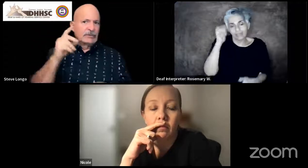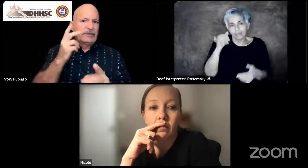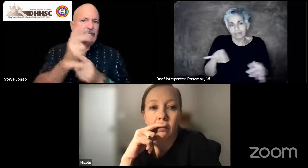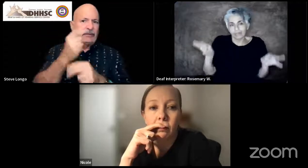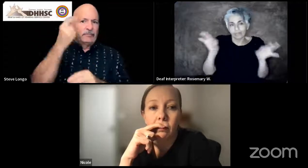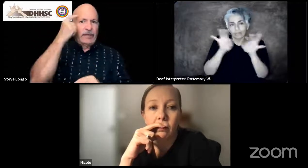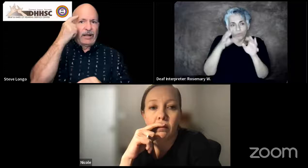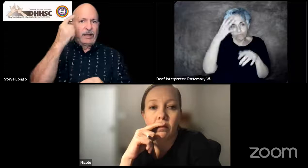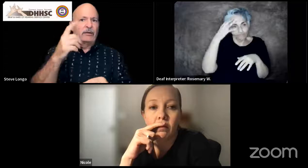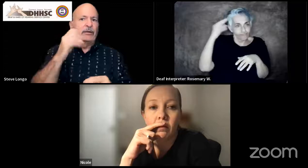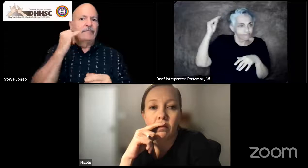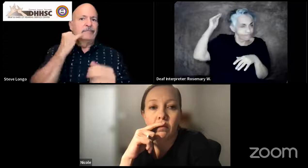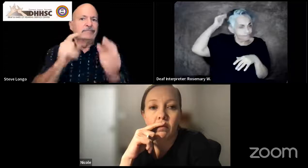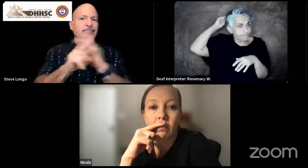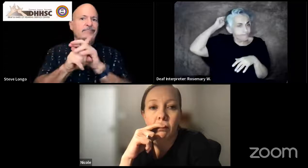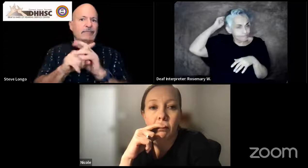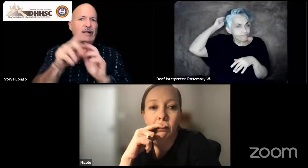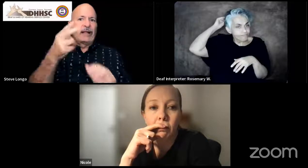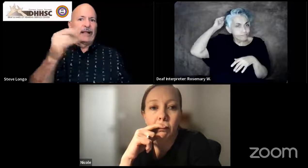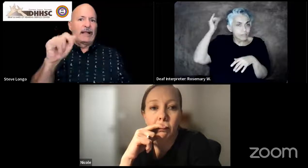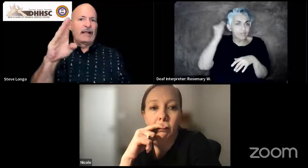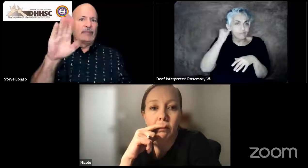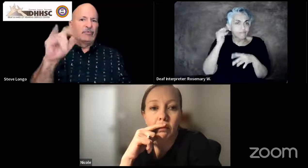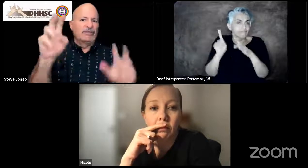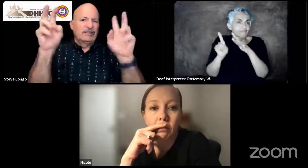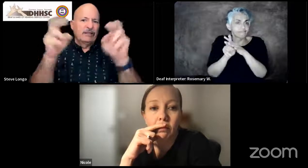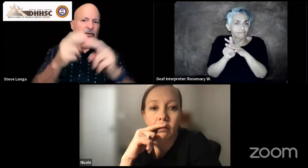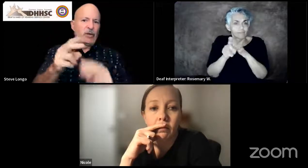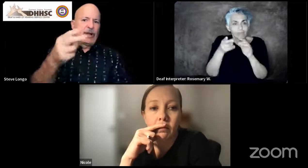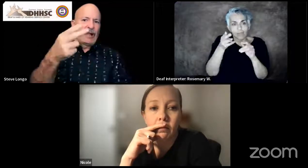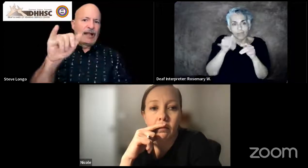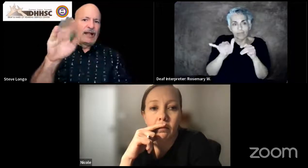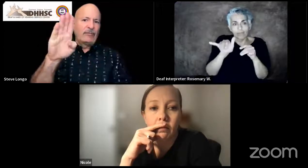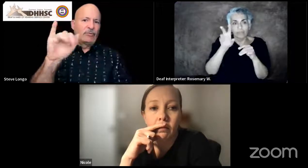Yeah, very important to keep in the back of our minds